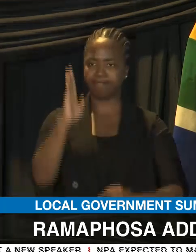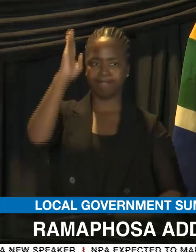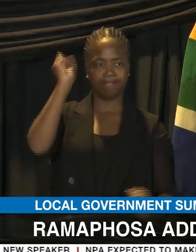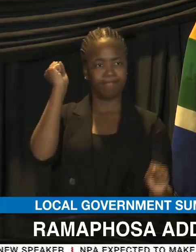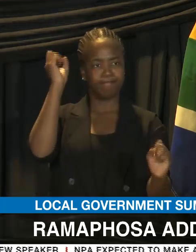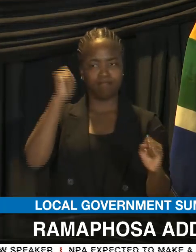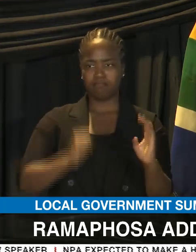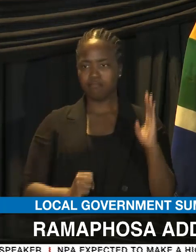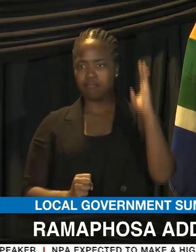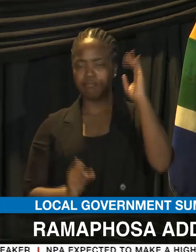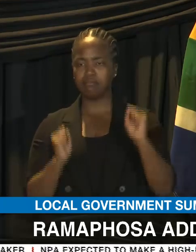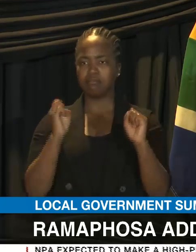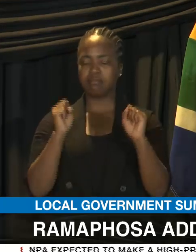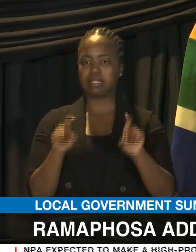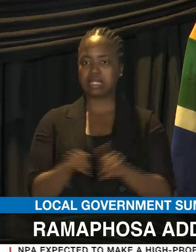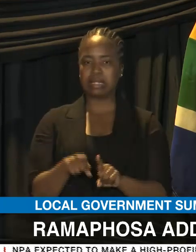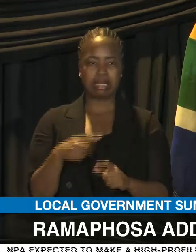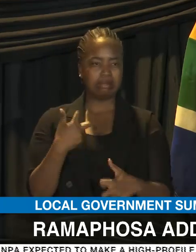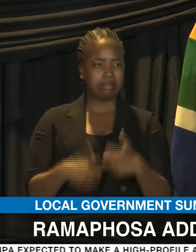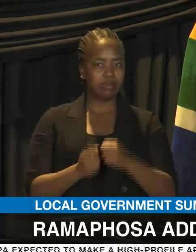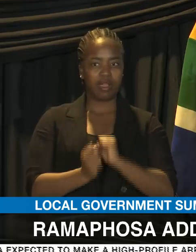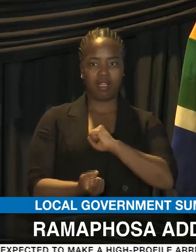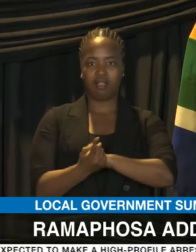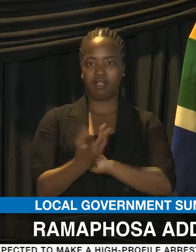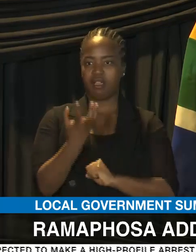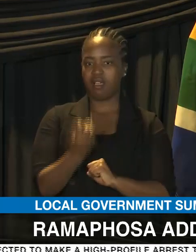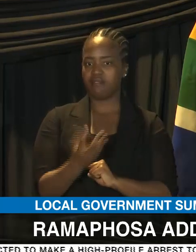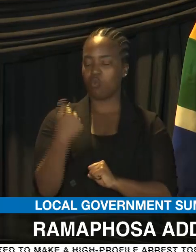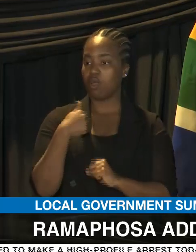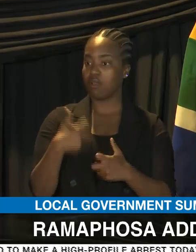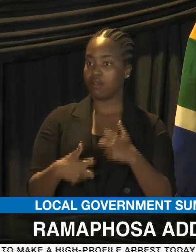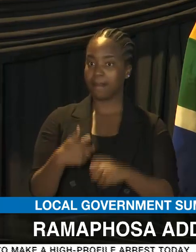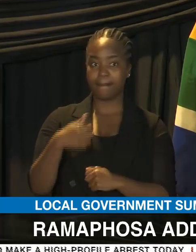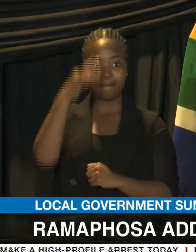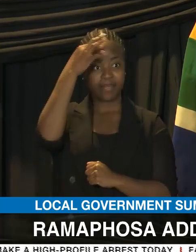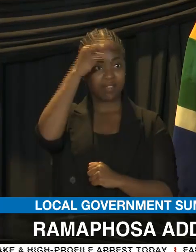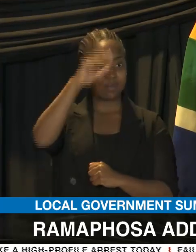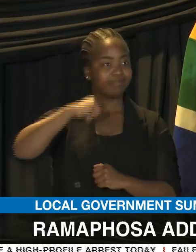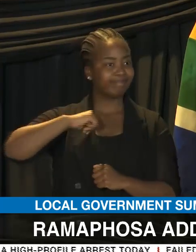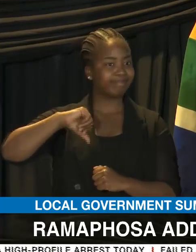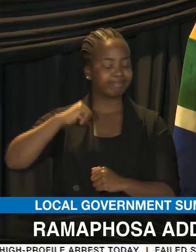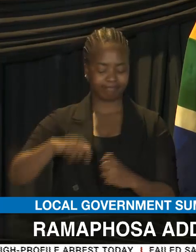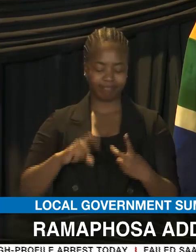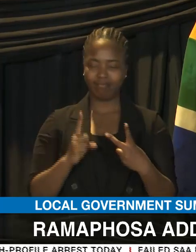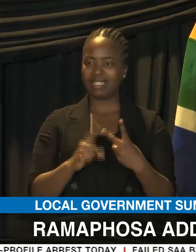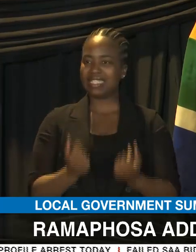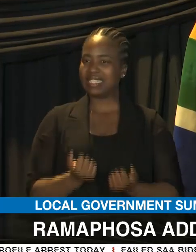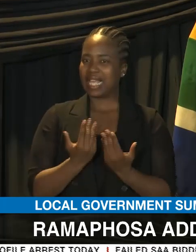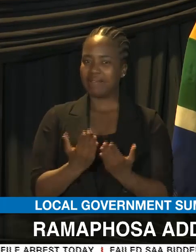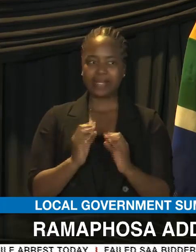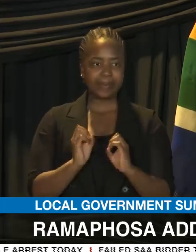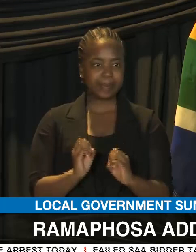speak raised issues of local government, issues of service